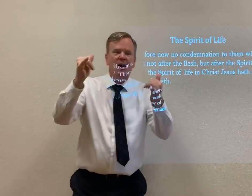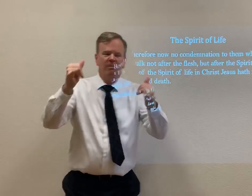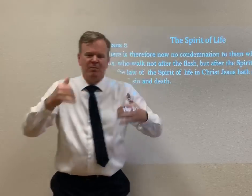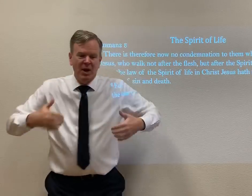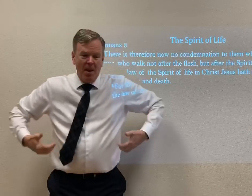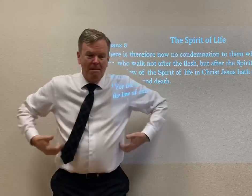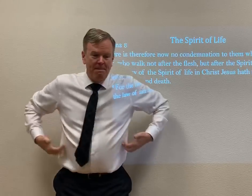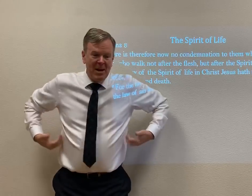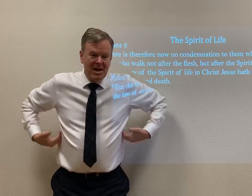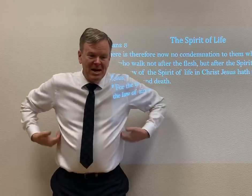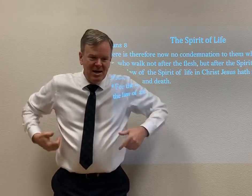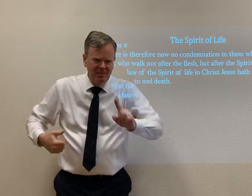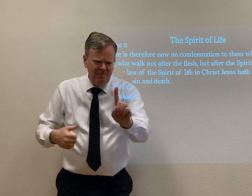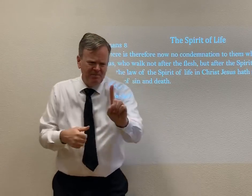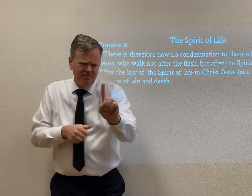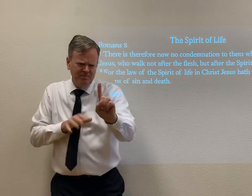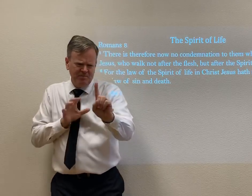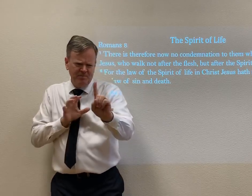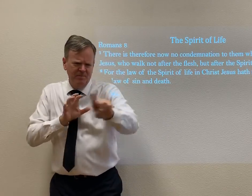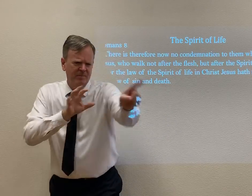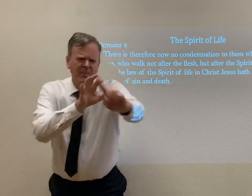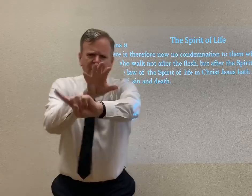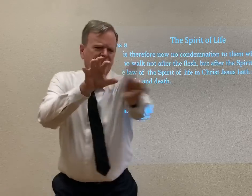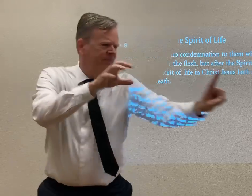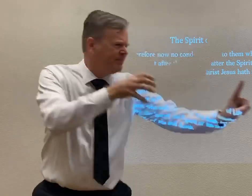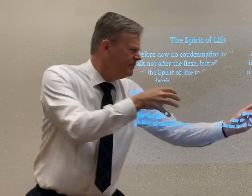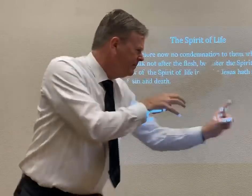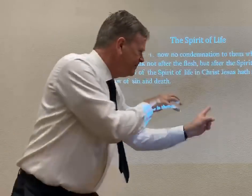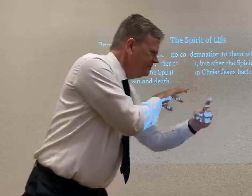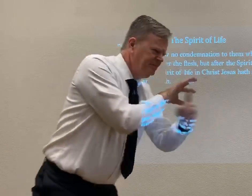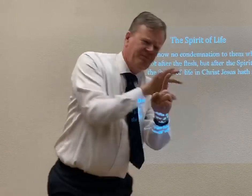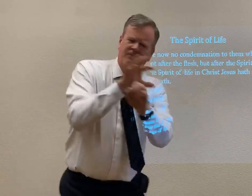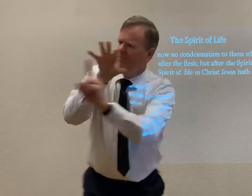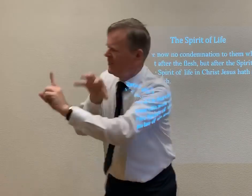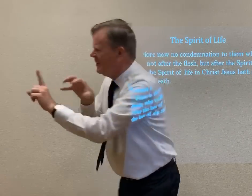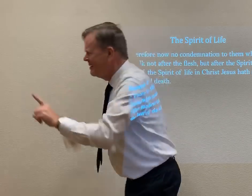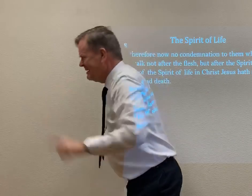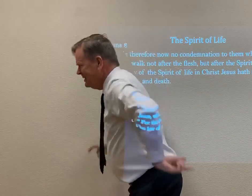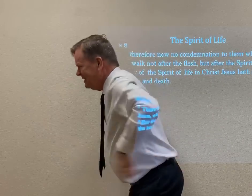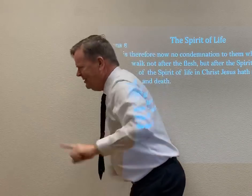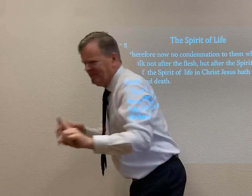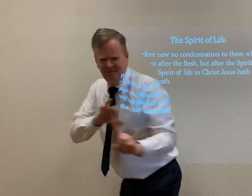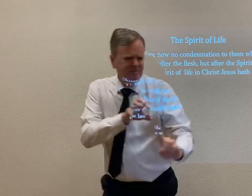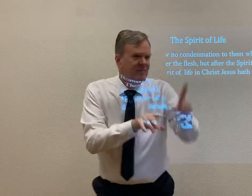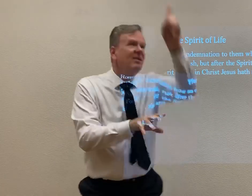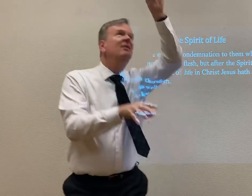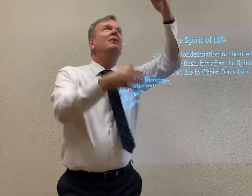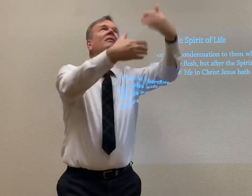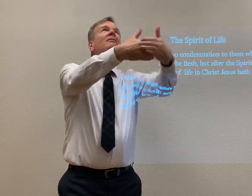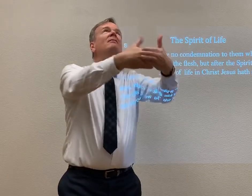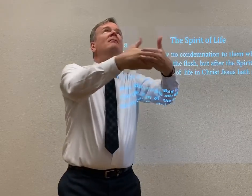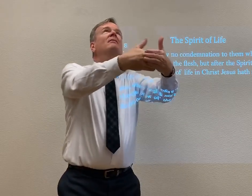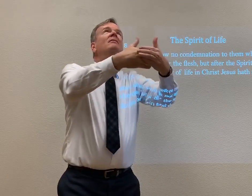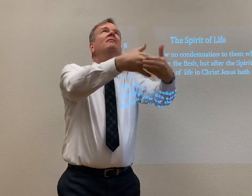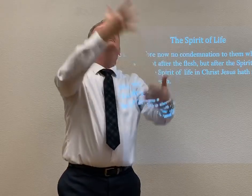Okay. So if you take a monkey and you're trying to capture it in the wild and you're chasing it around and it comes up a tree